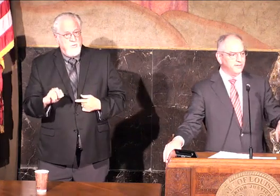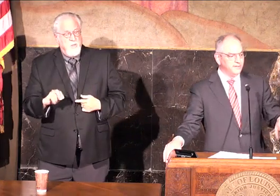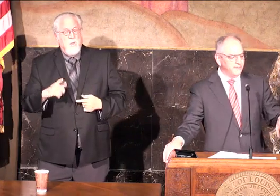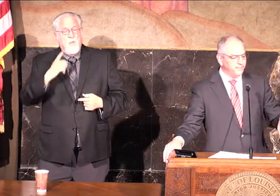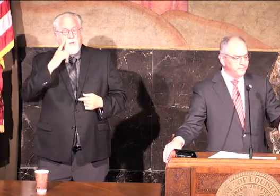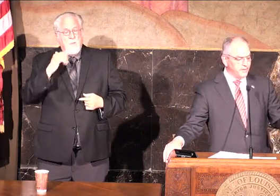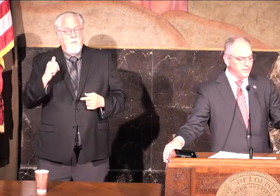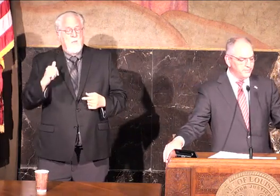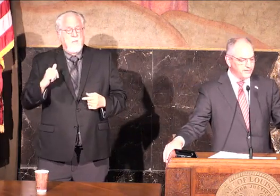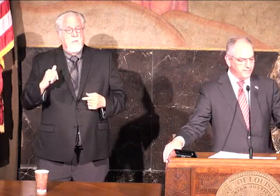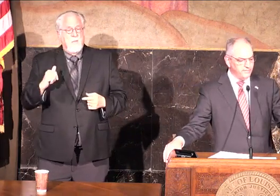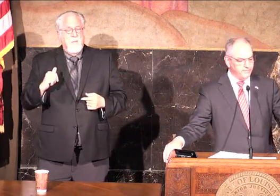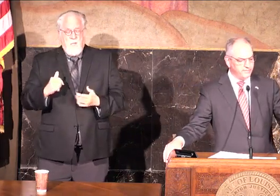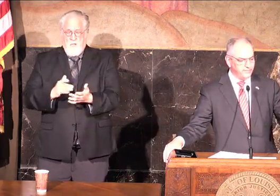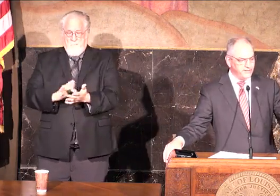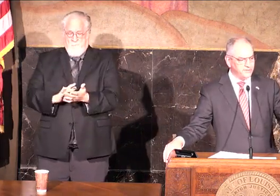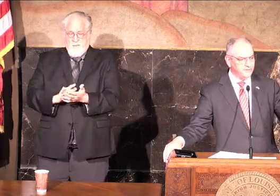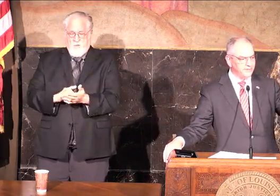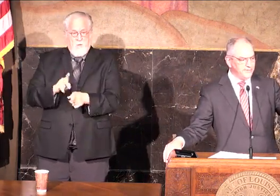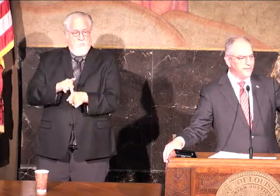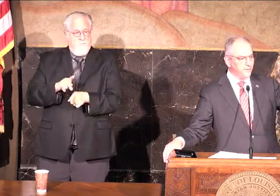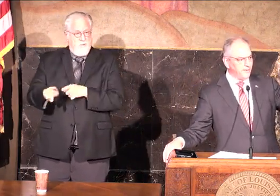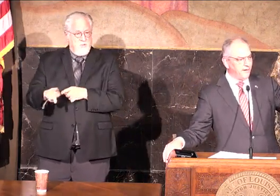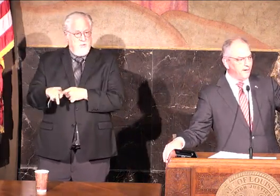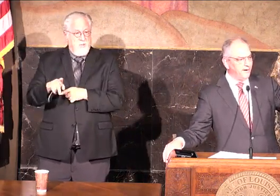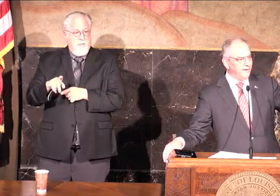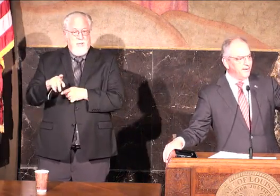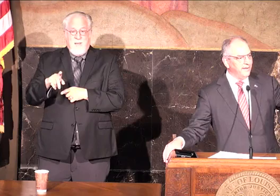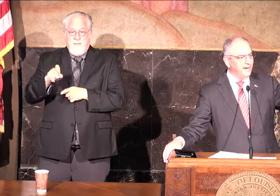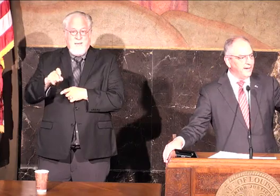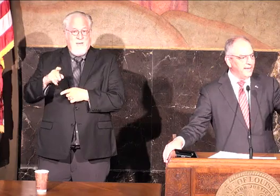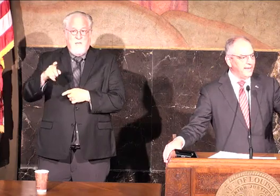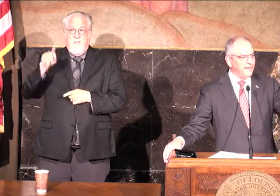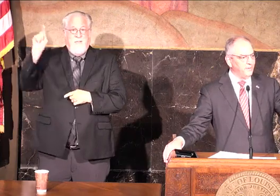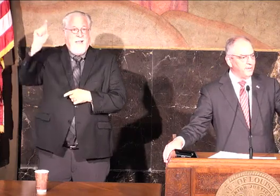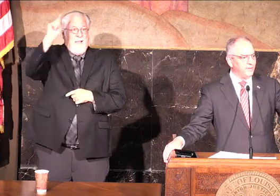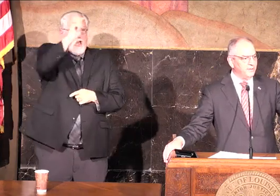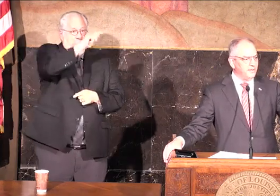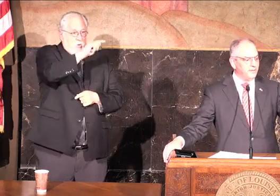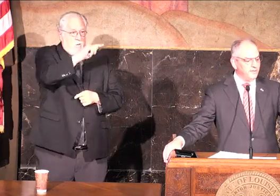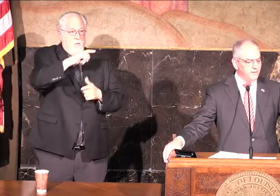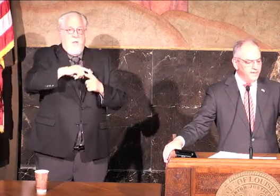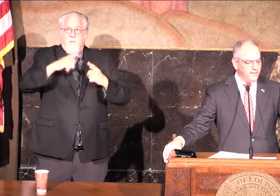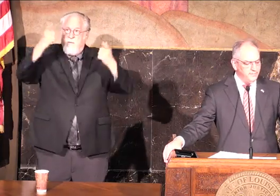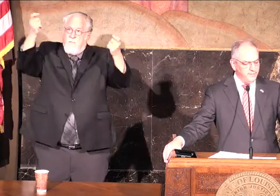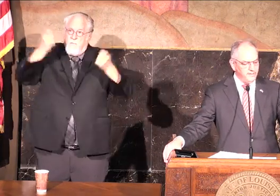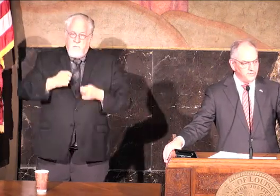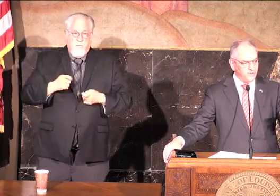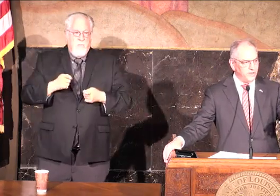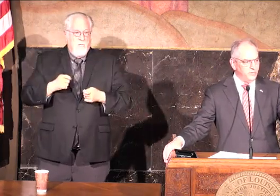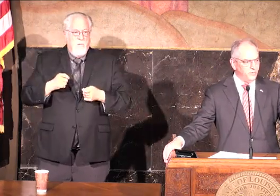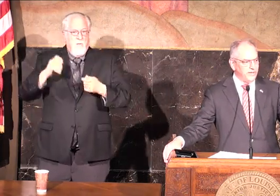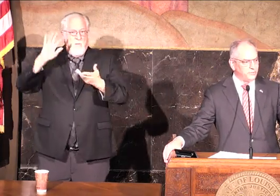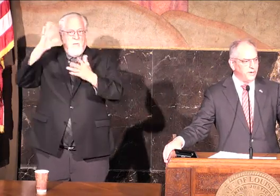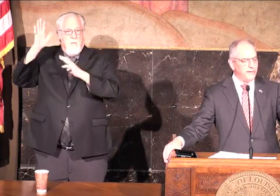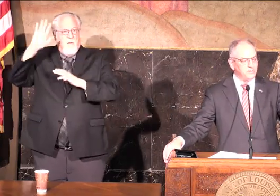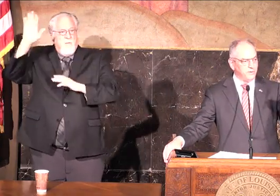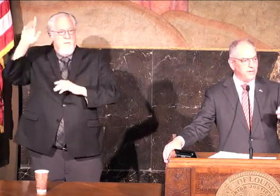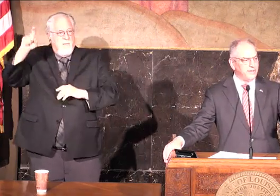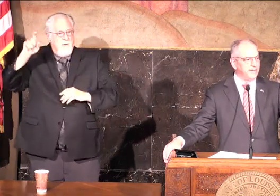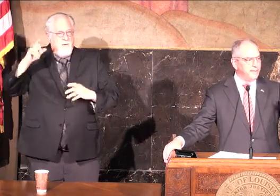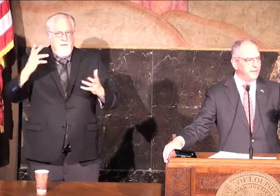the medical professionals are needed where they are. And with the need being so acute and